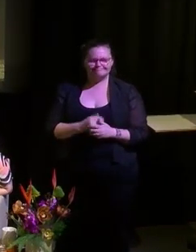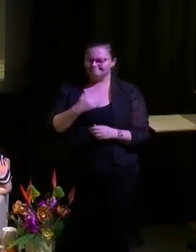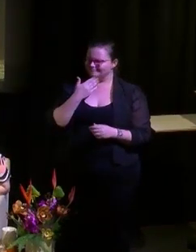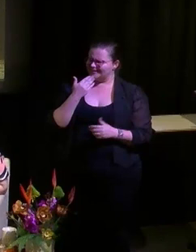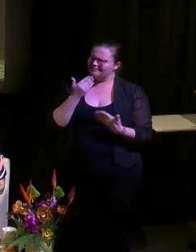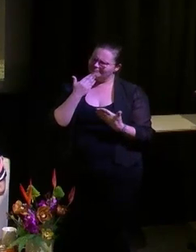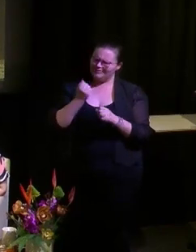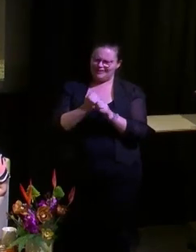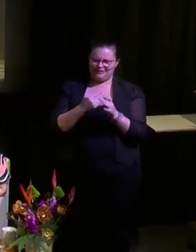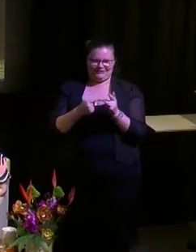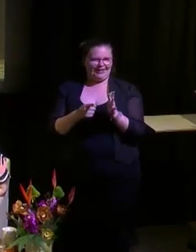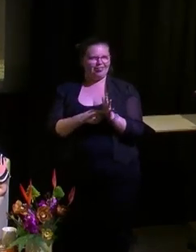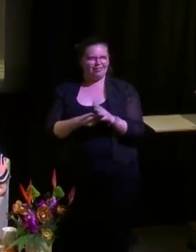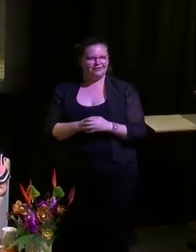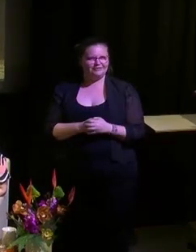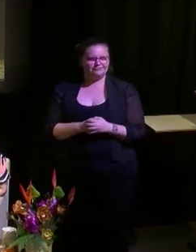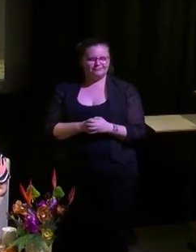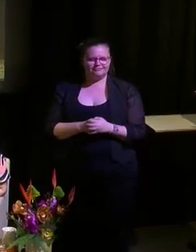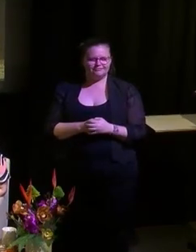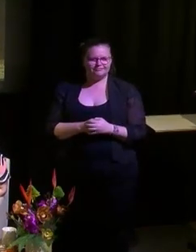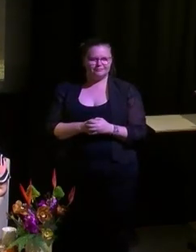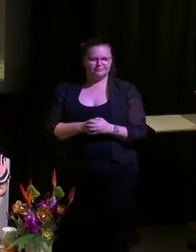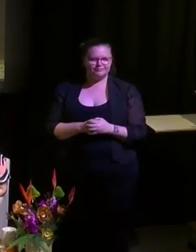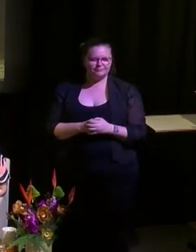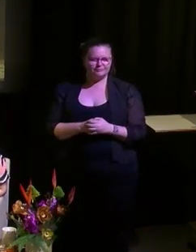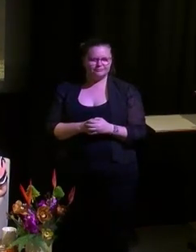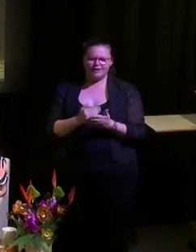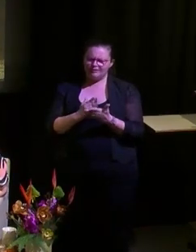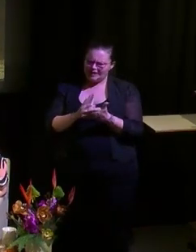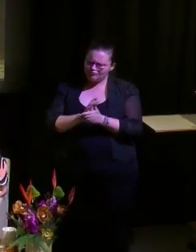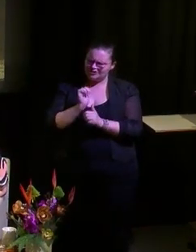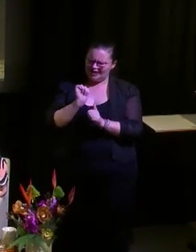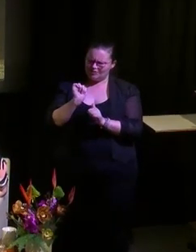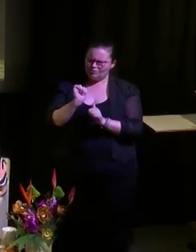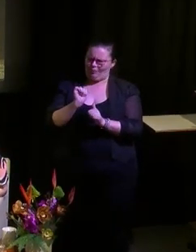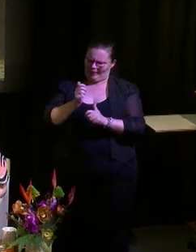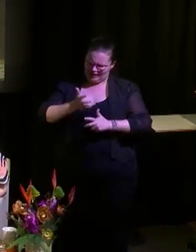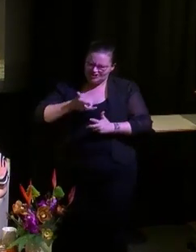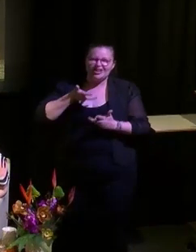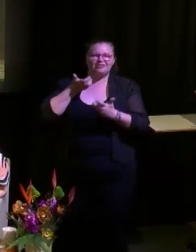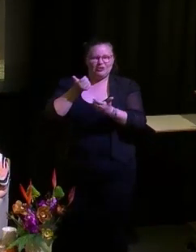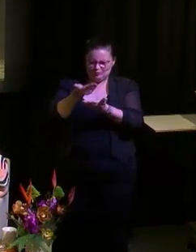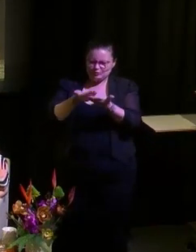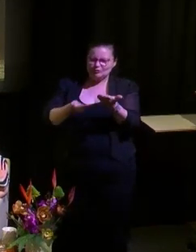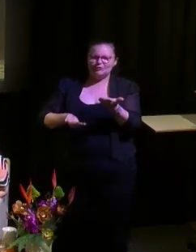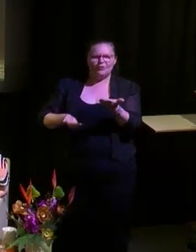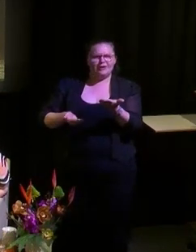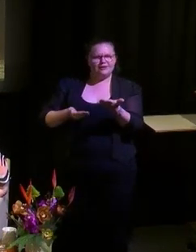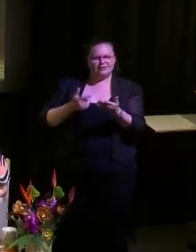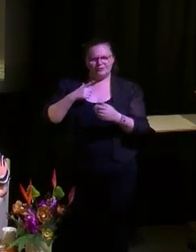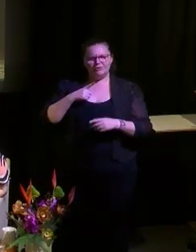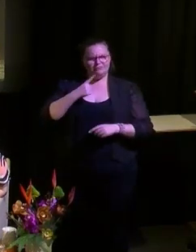Gorgeous. Thanks, Gail. I just so appreciate how generous you are with the stories that you share. They're quite